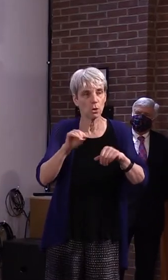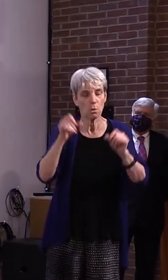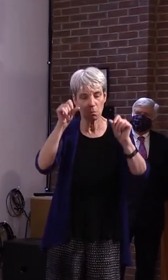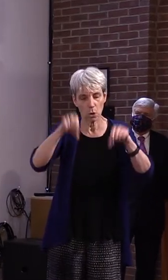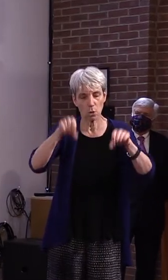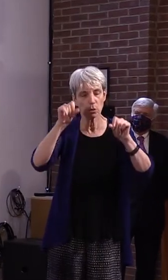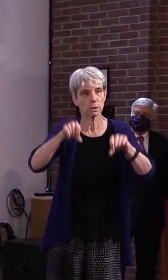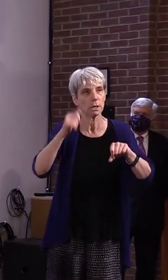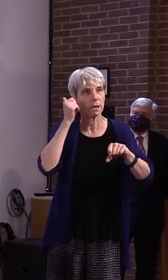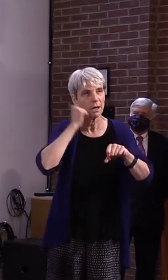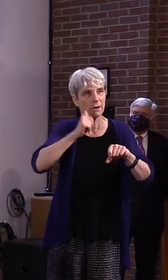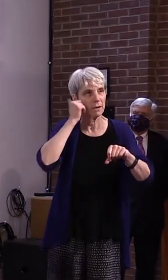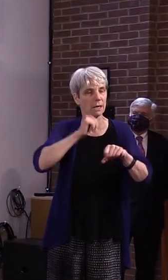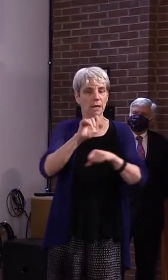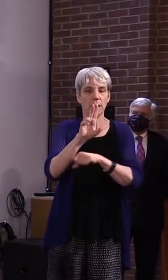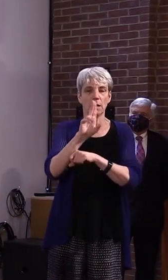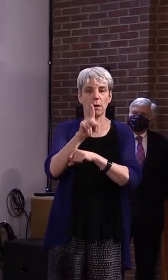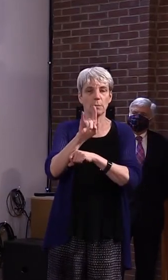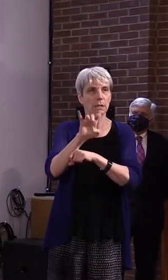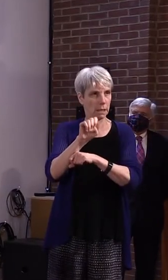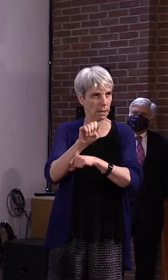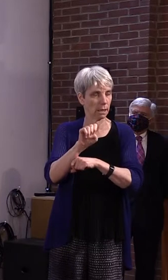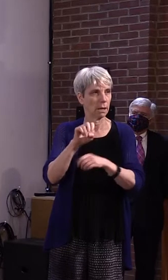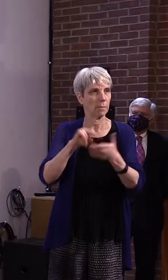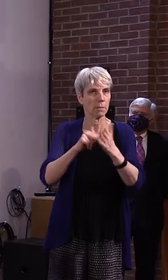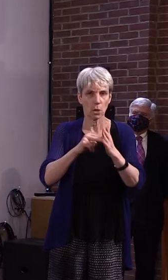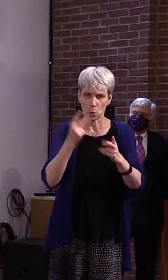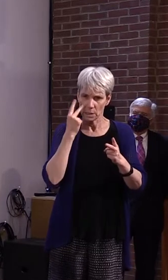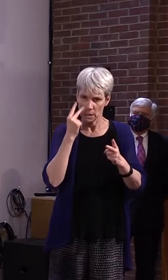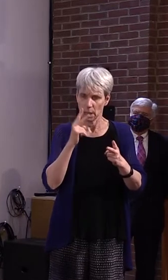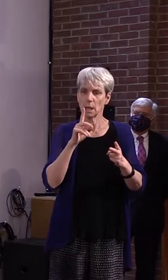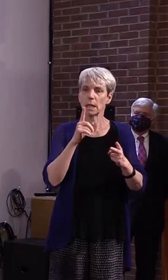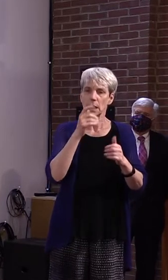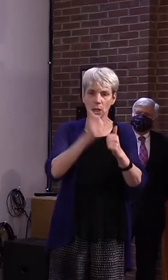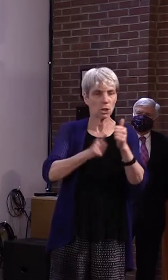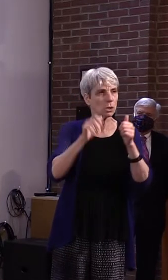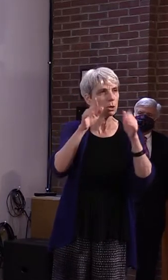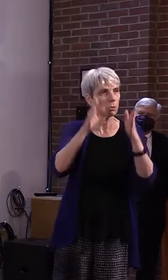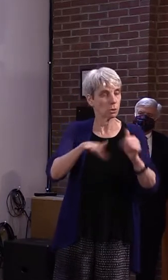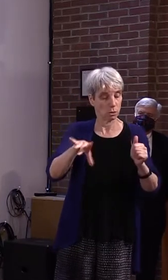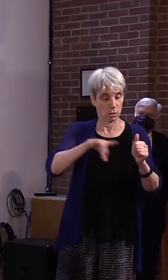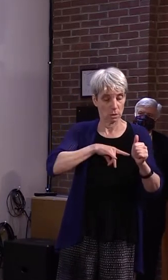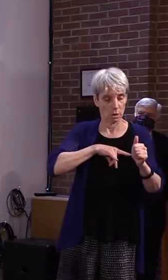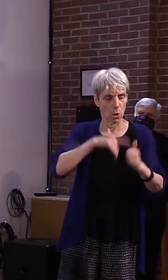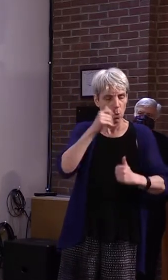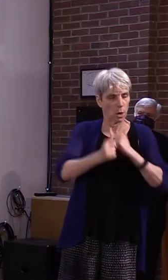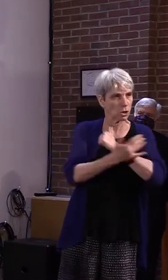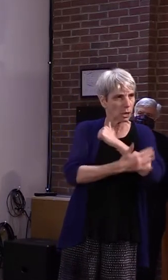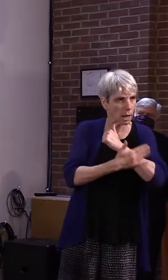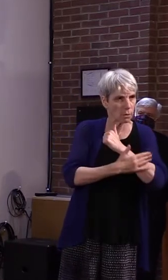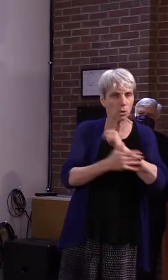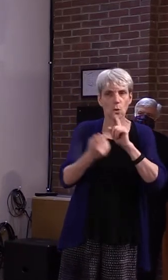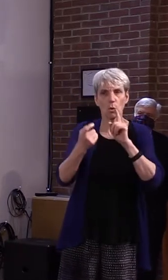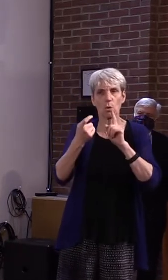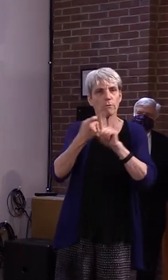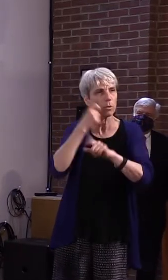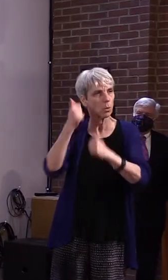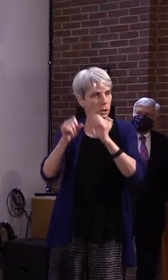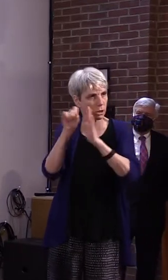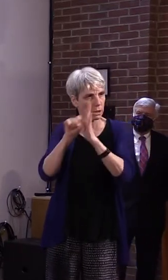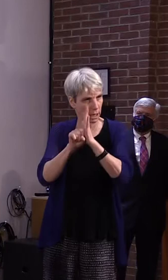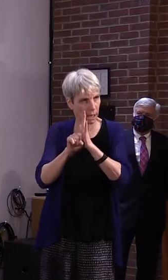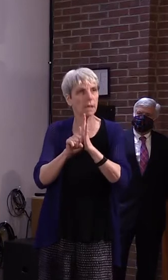so you'll be able to tell county of residence or if people are out of state from that daily update.